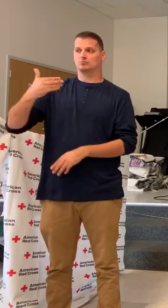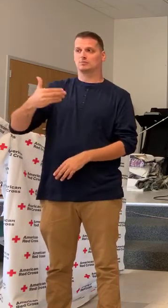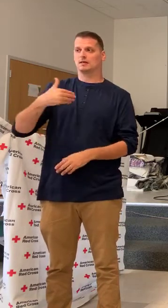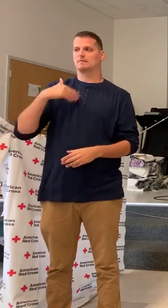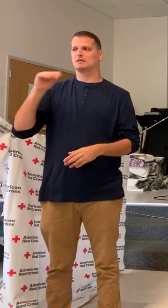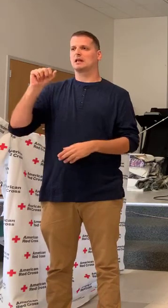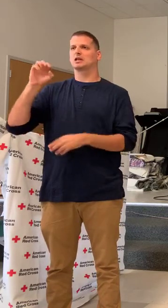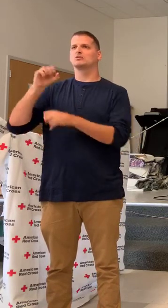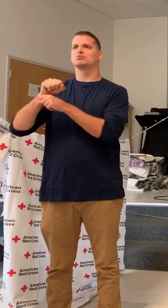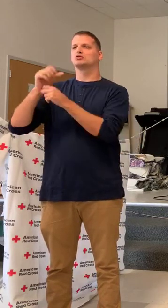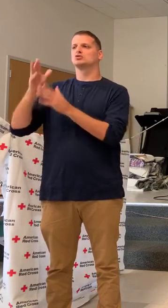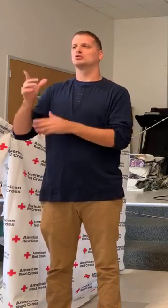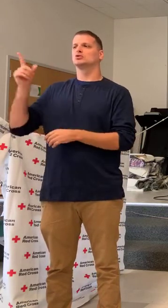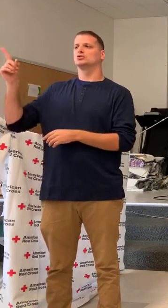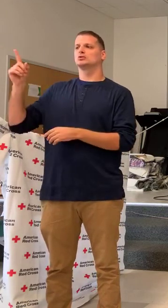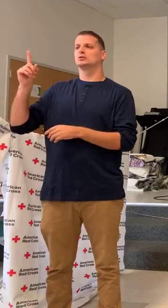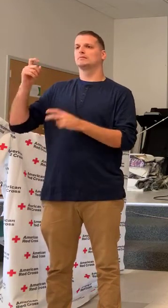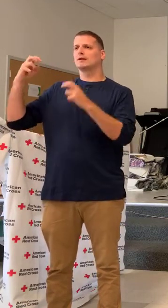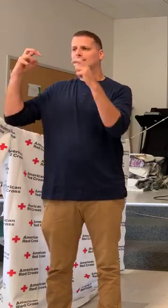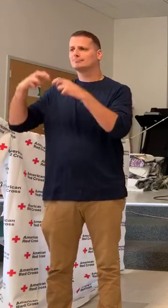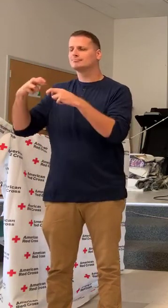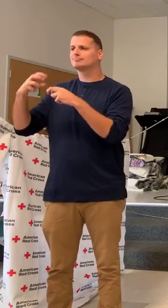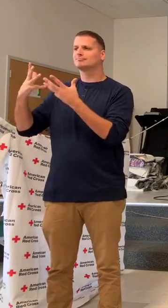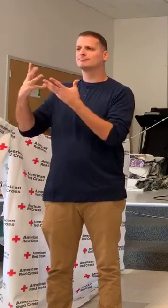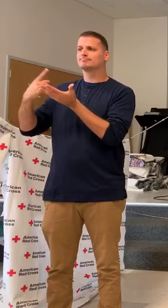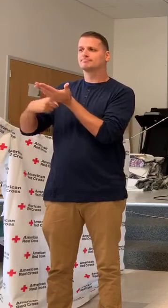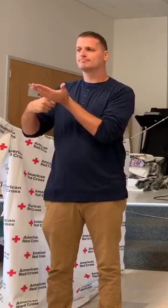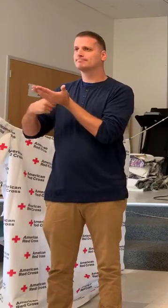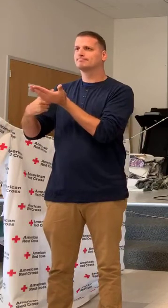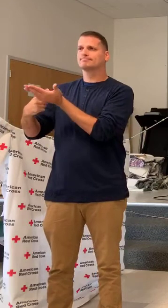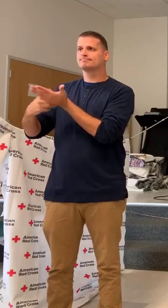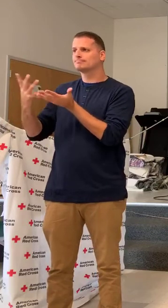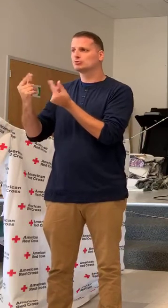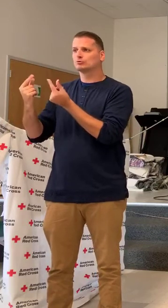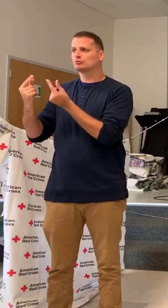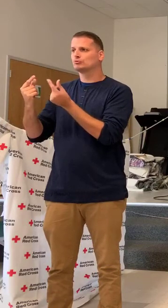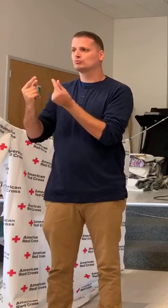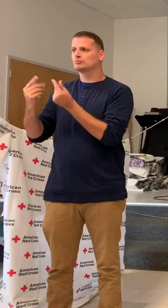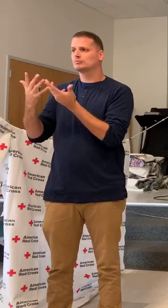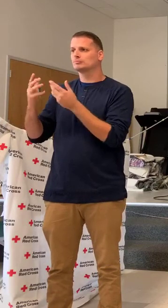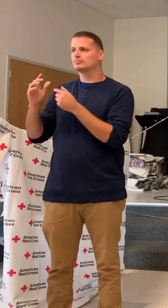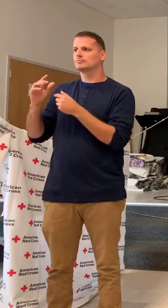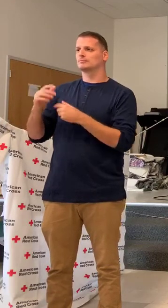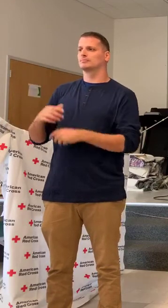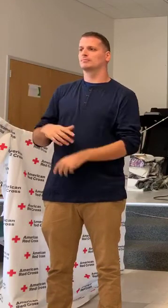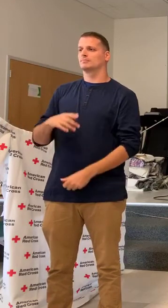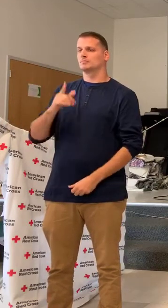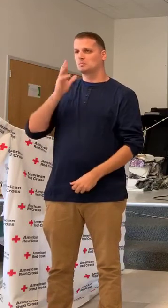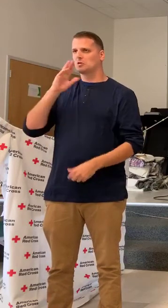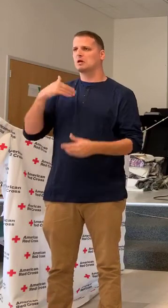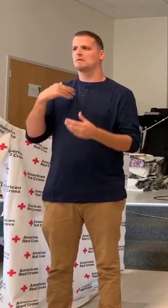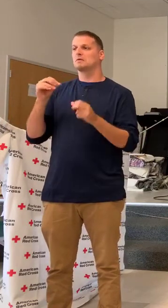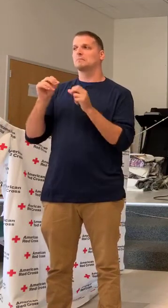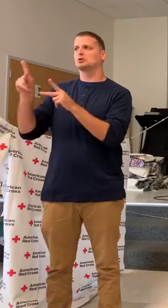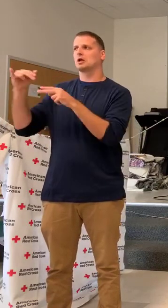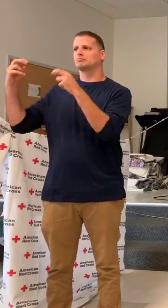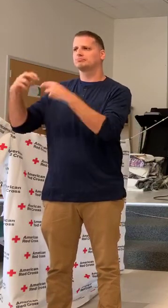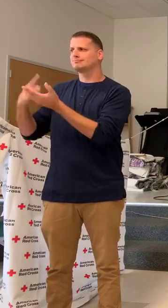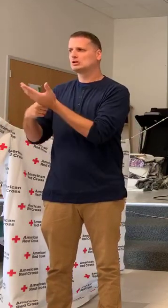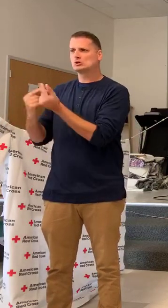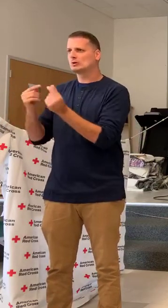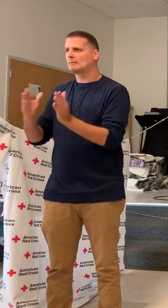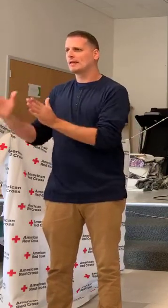sit down. If you want to sit down with a caseworker, you'll have that opportunity. Beginning tomorrow, we will